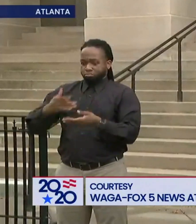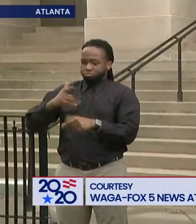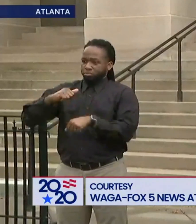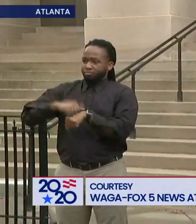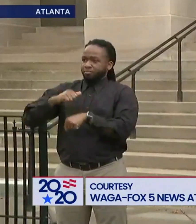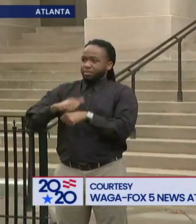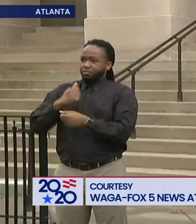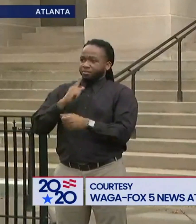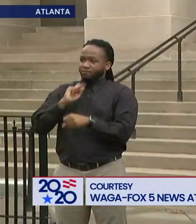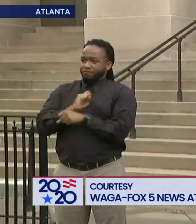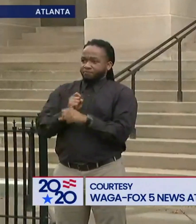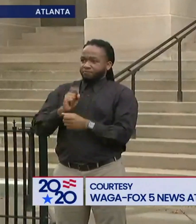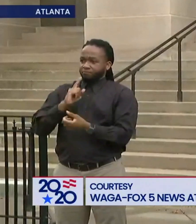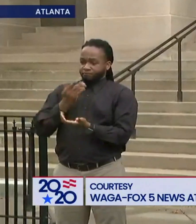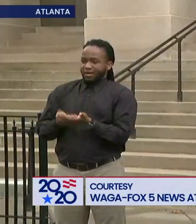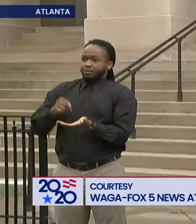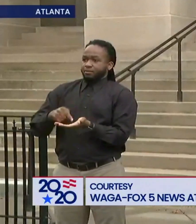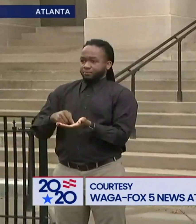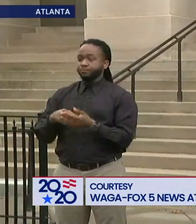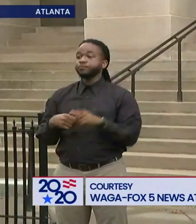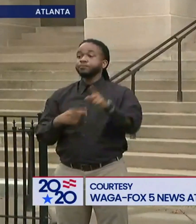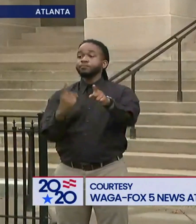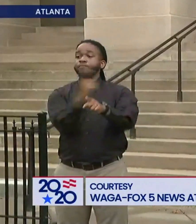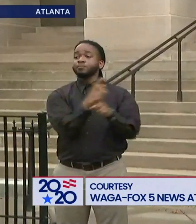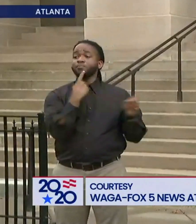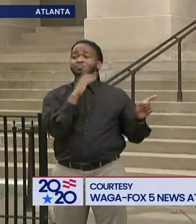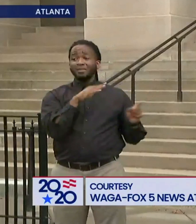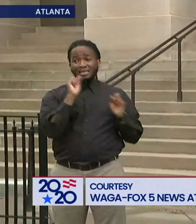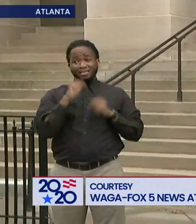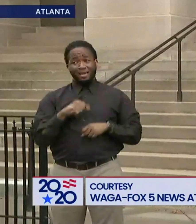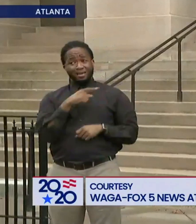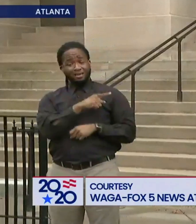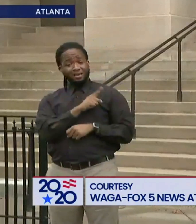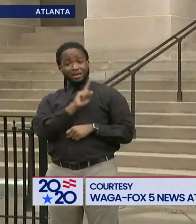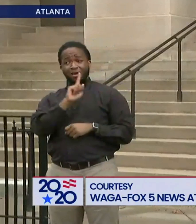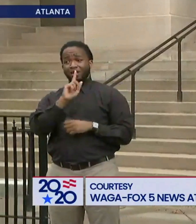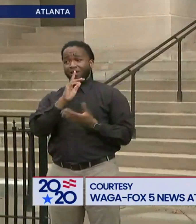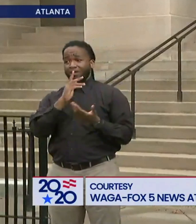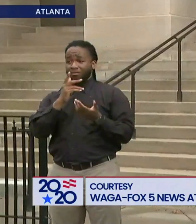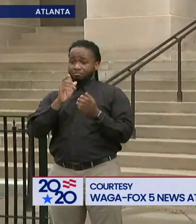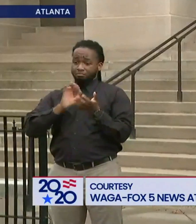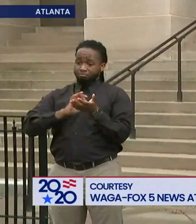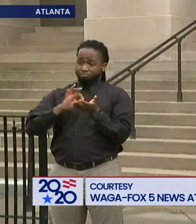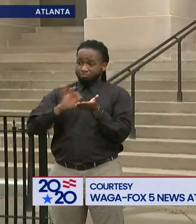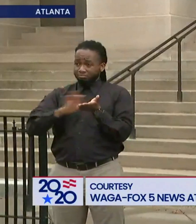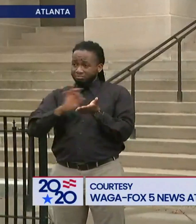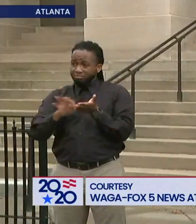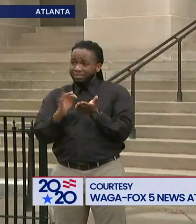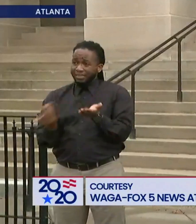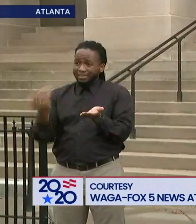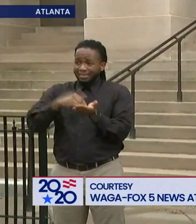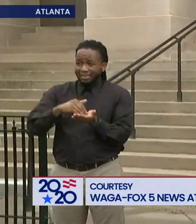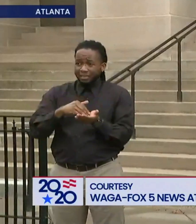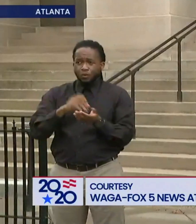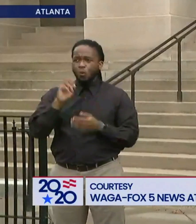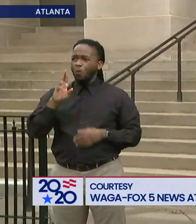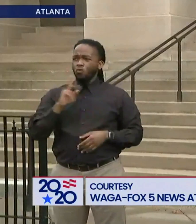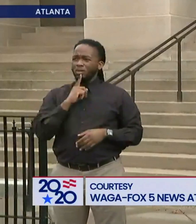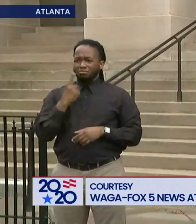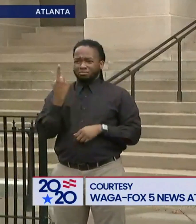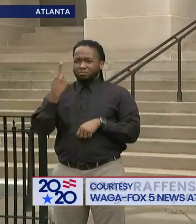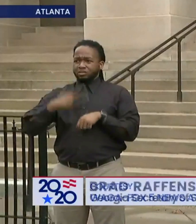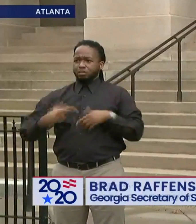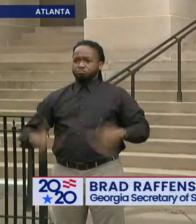once this is done and you folks have certified like the system used to, or is this count as their one recount, if you would? That's a